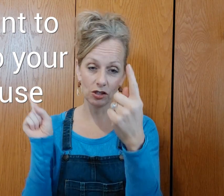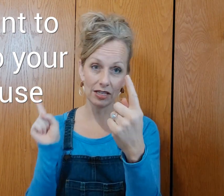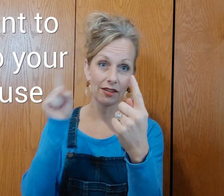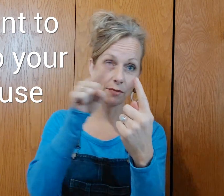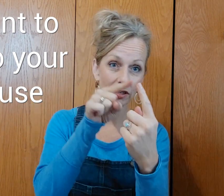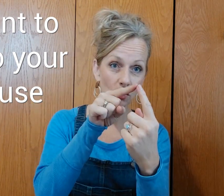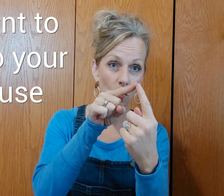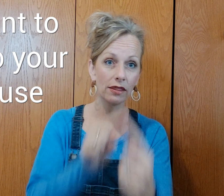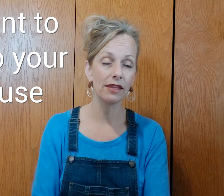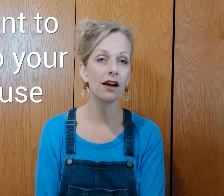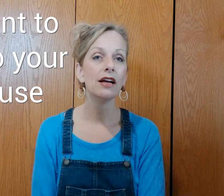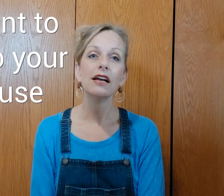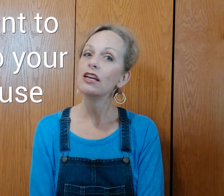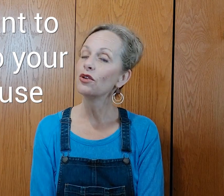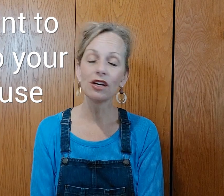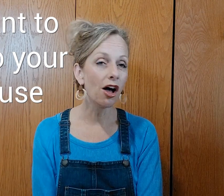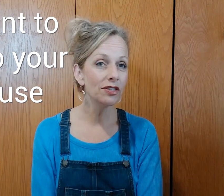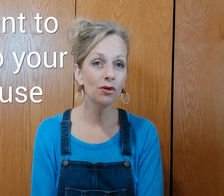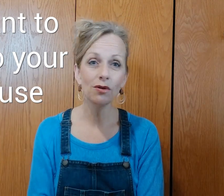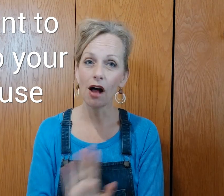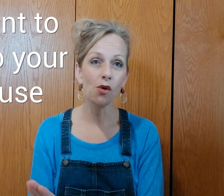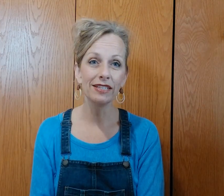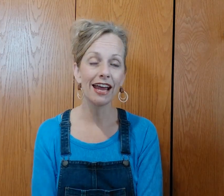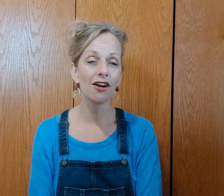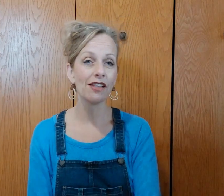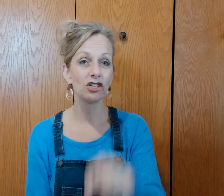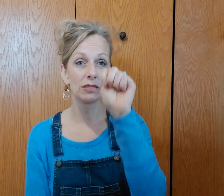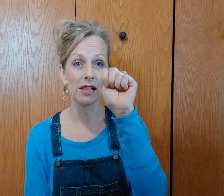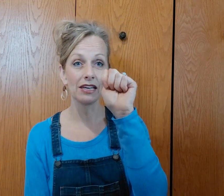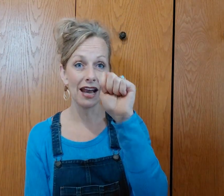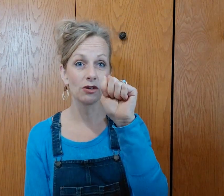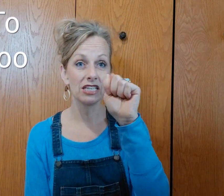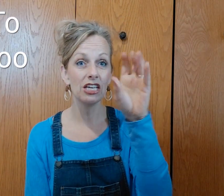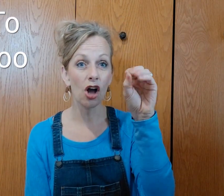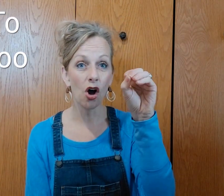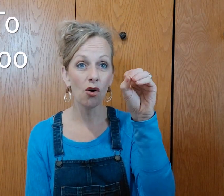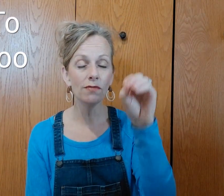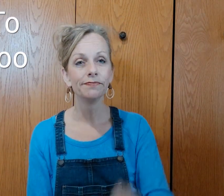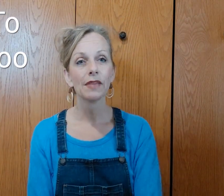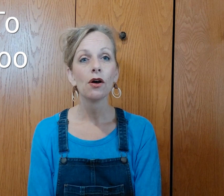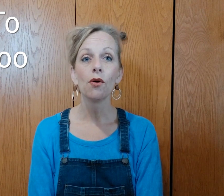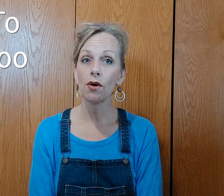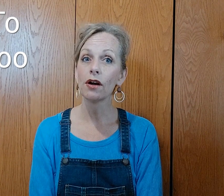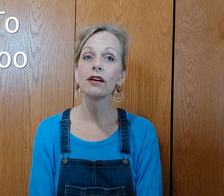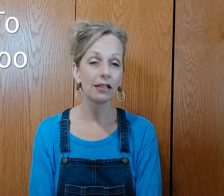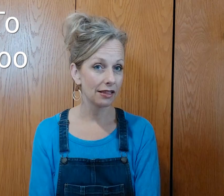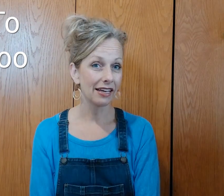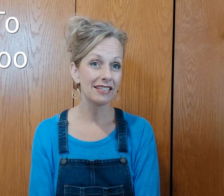you see how that person went there? You can also always err on just spelling it out. T-O, or like I said,